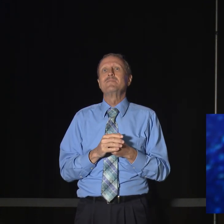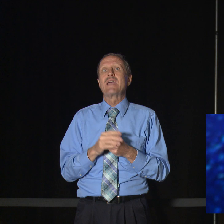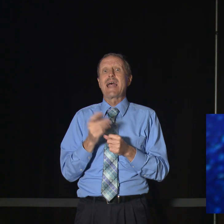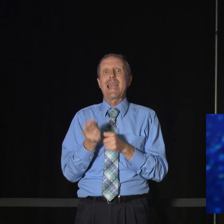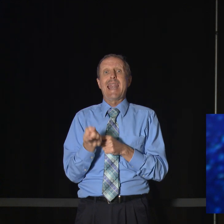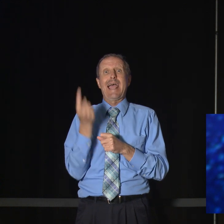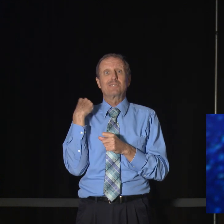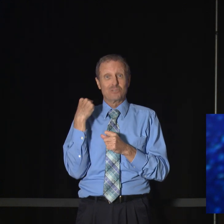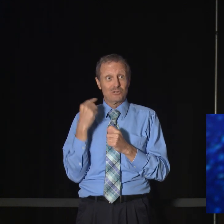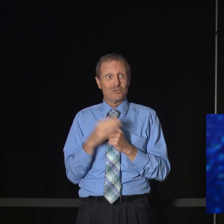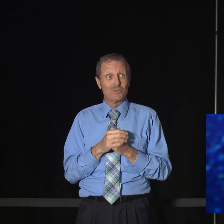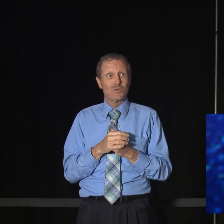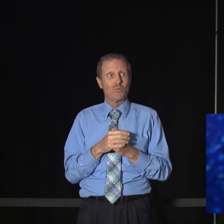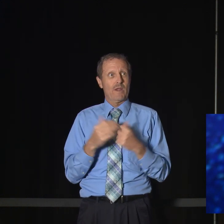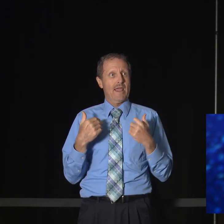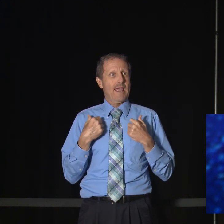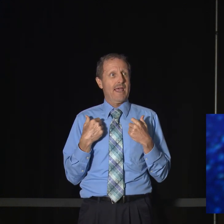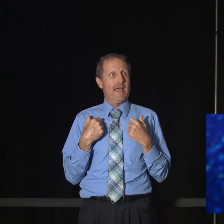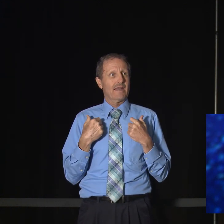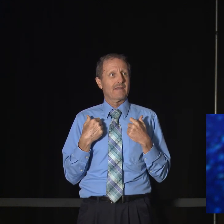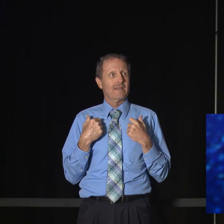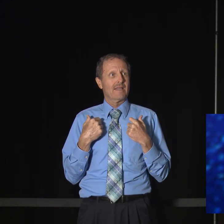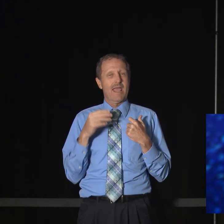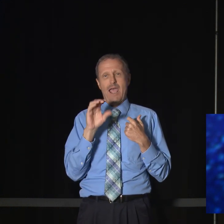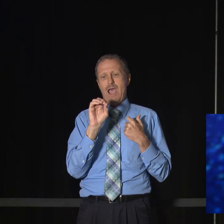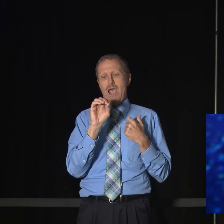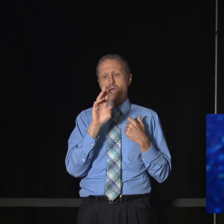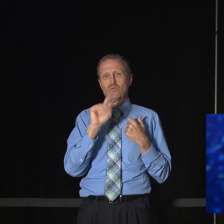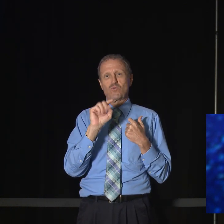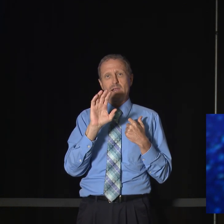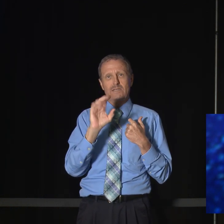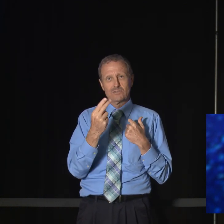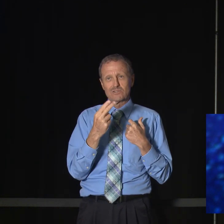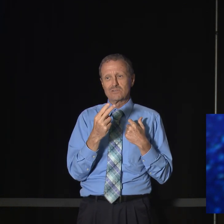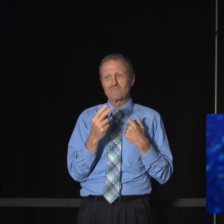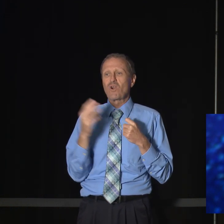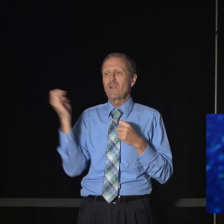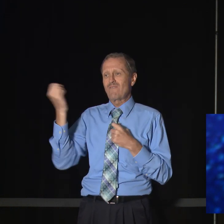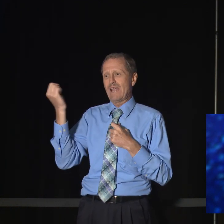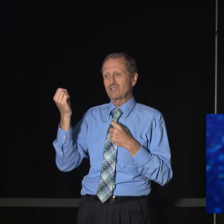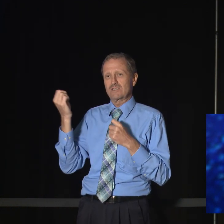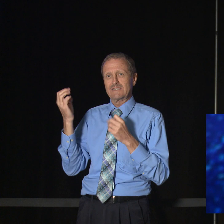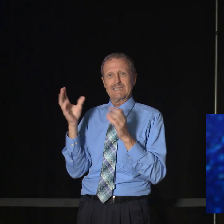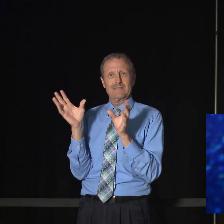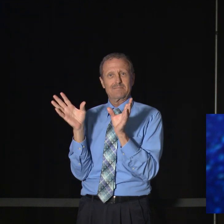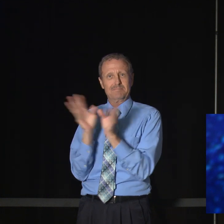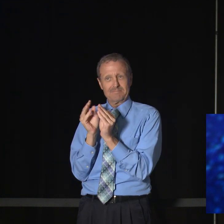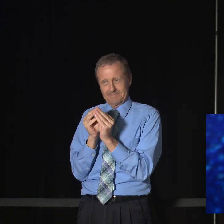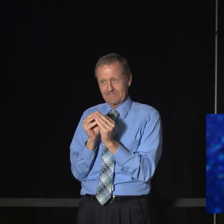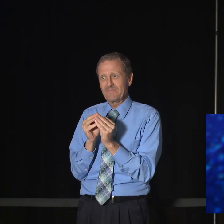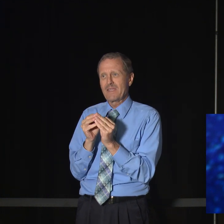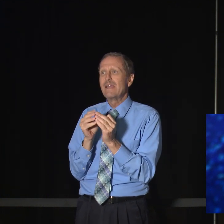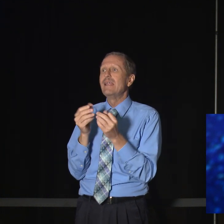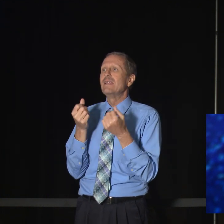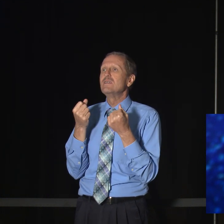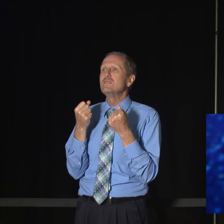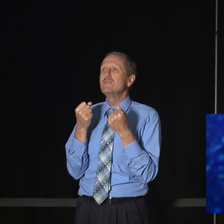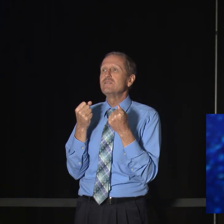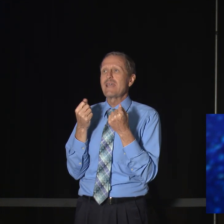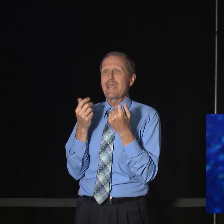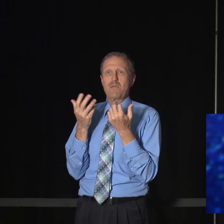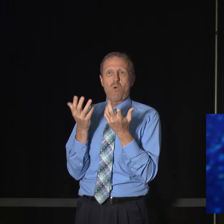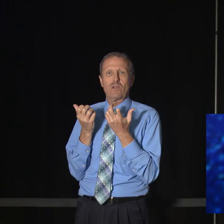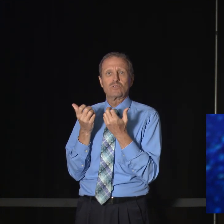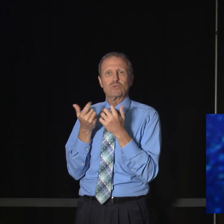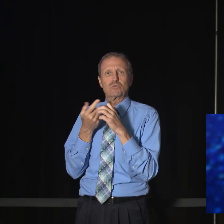last year, we have the outreach for this evangelistic campaign that was going